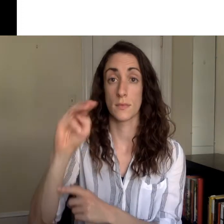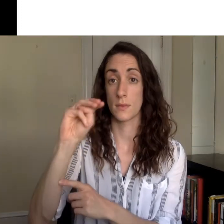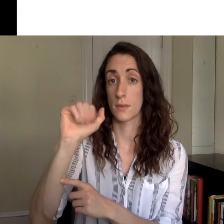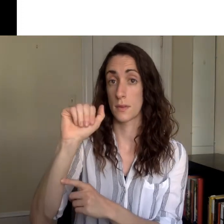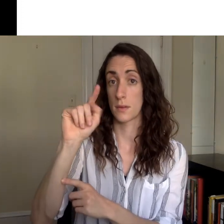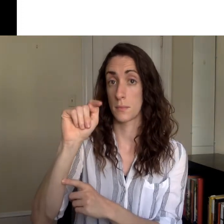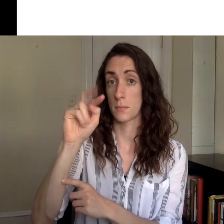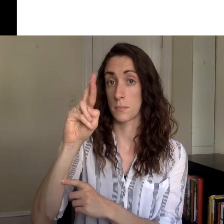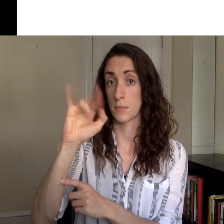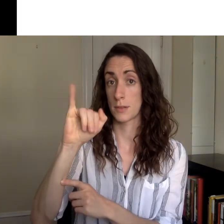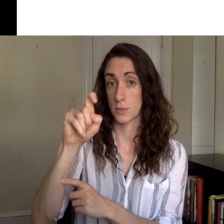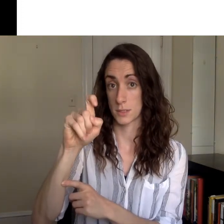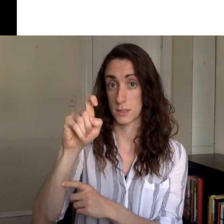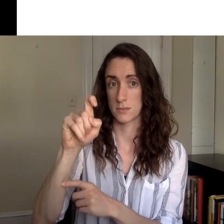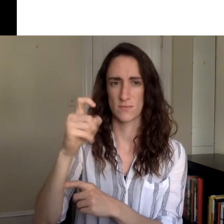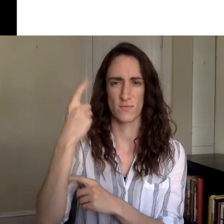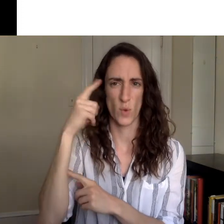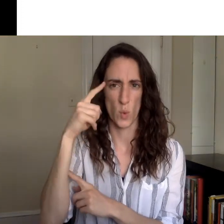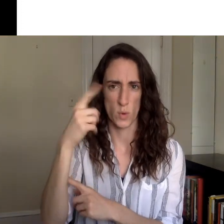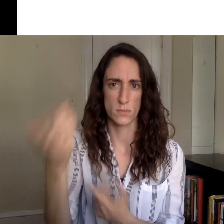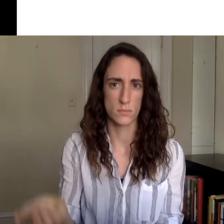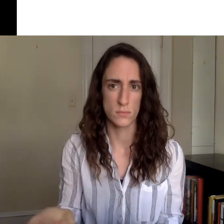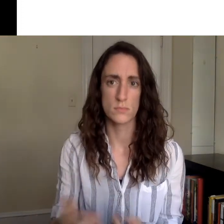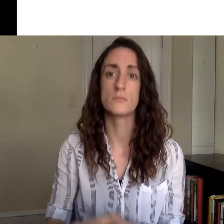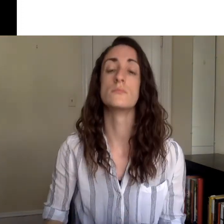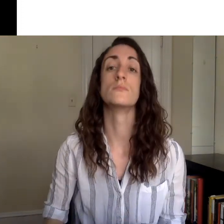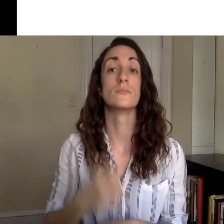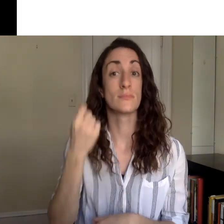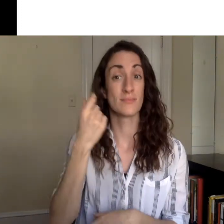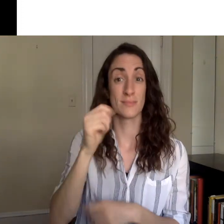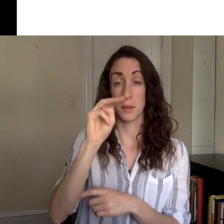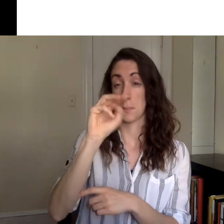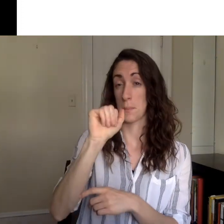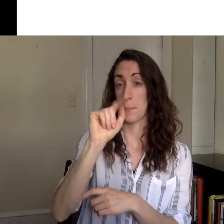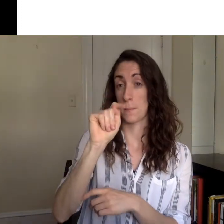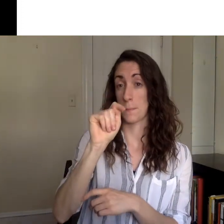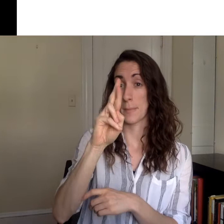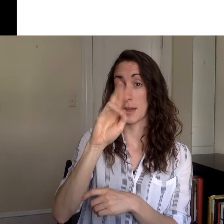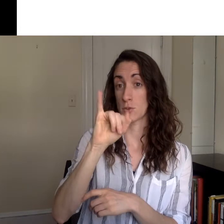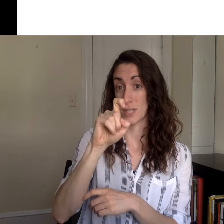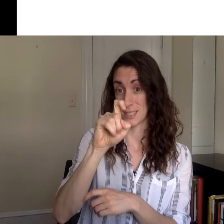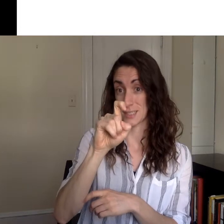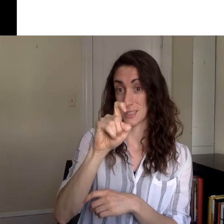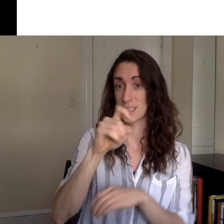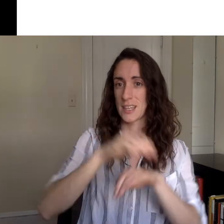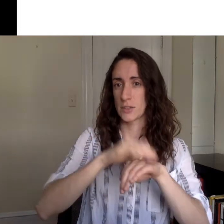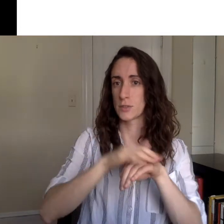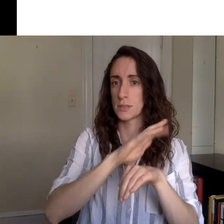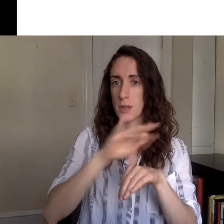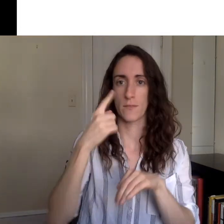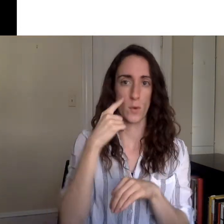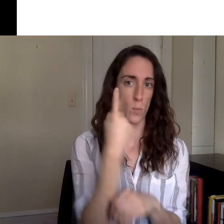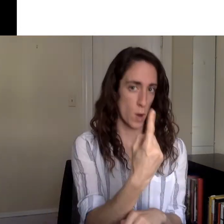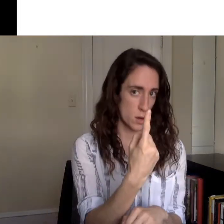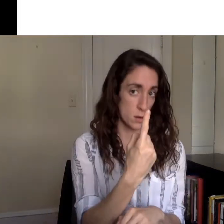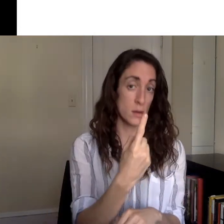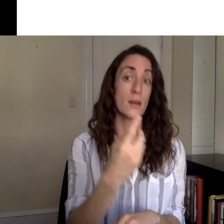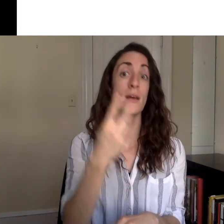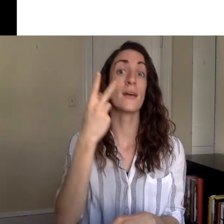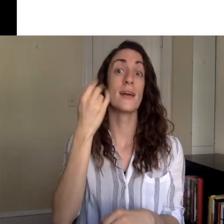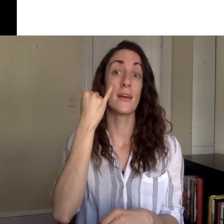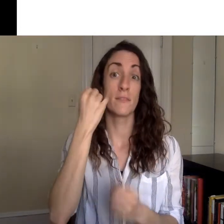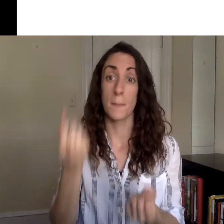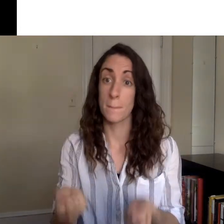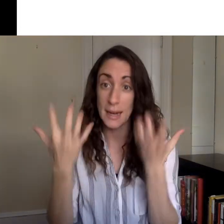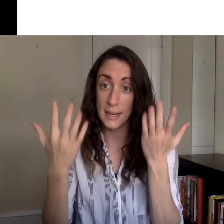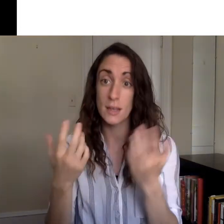So what are matrices for? First, I just want to clarify that the English word matrix means one, and if we're talking about many, then we